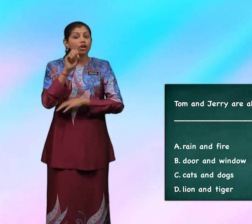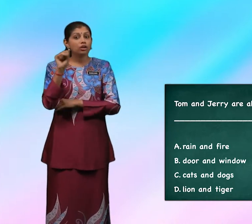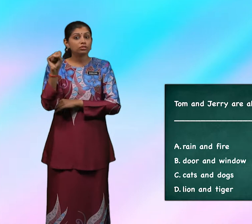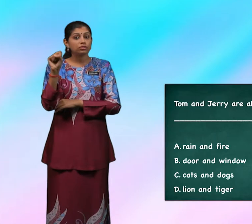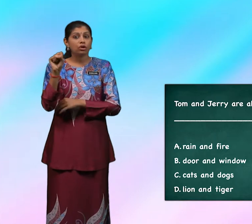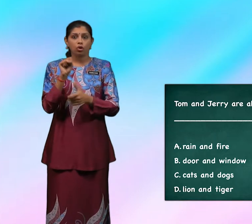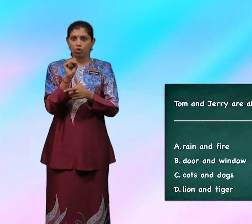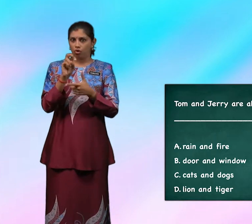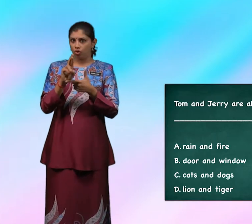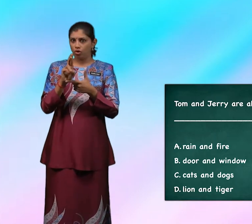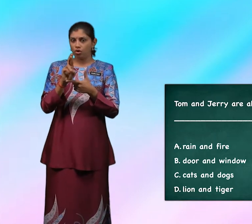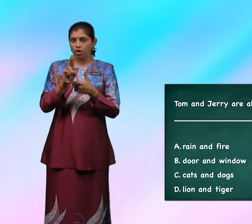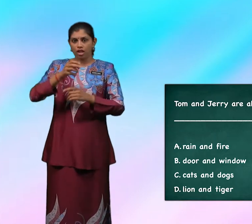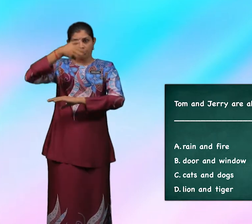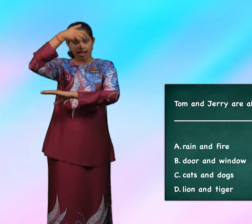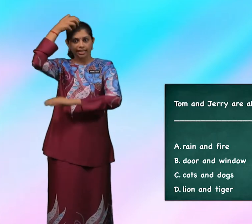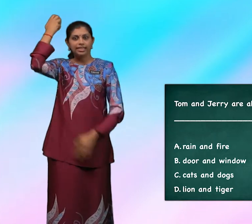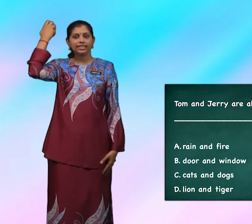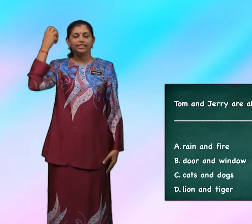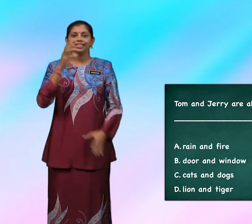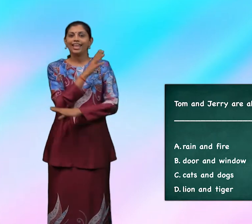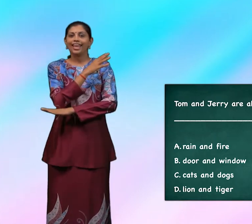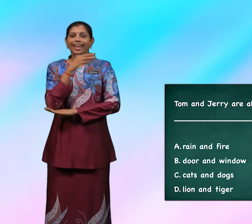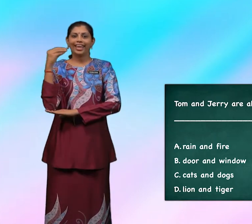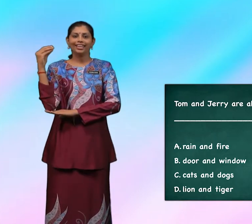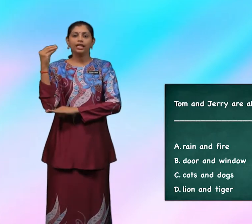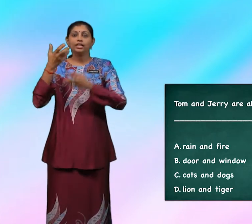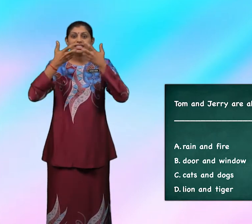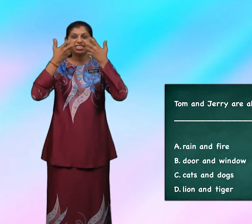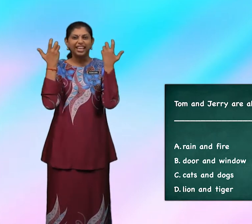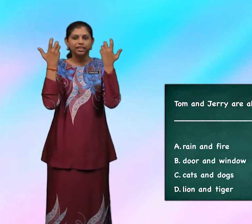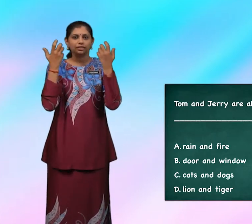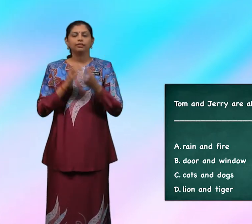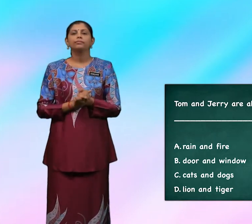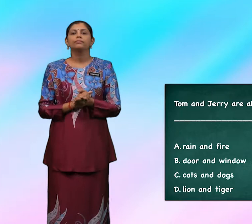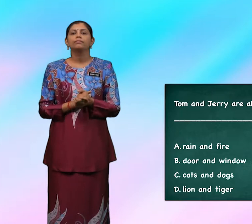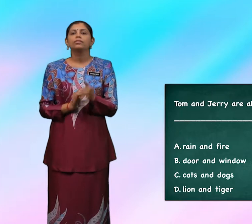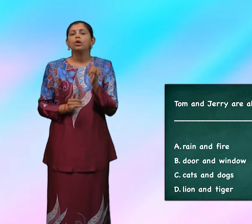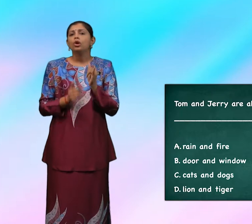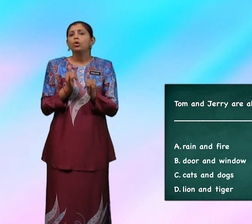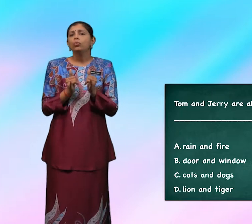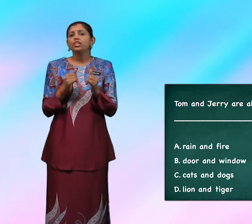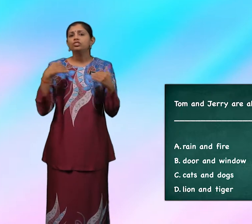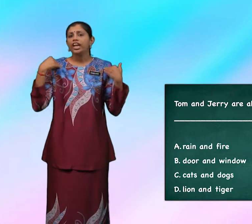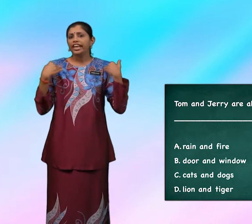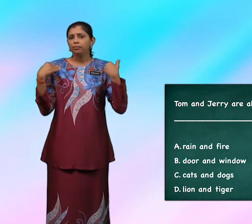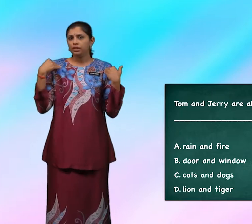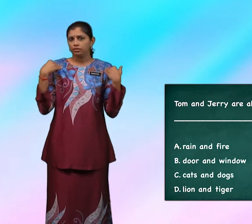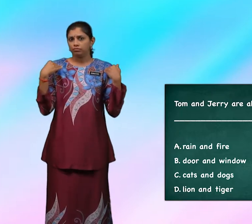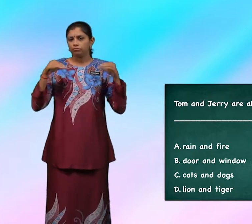dogs, or lion and tiger. Which animal